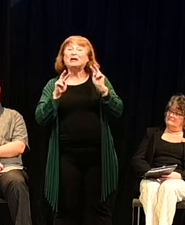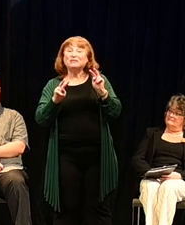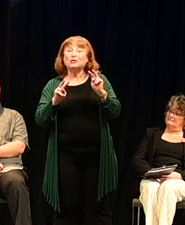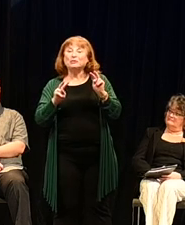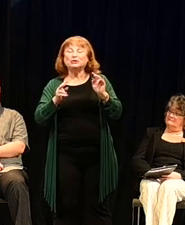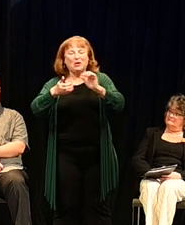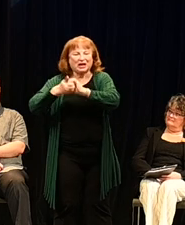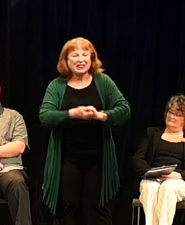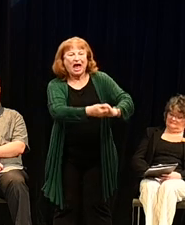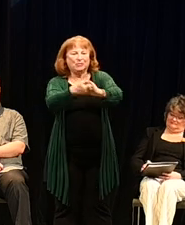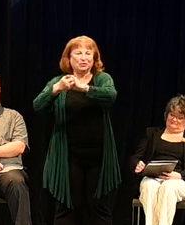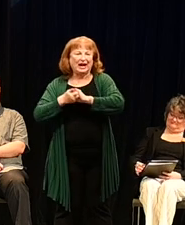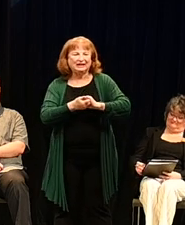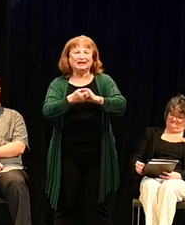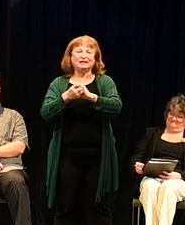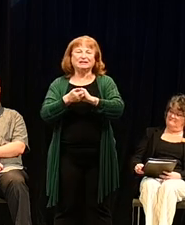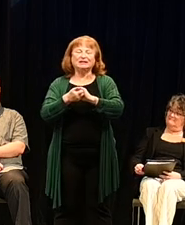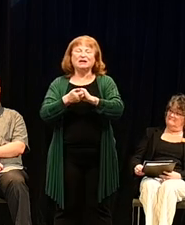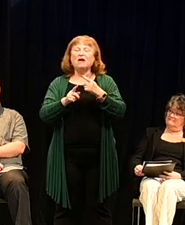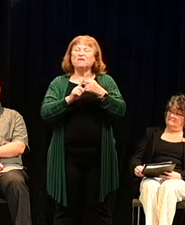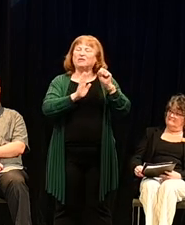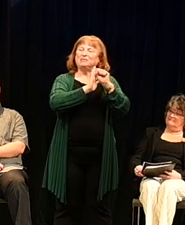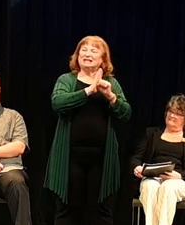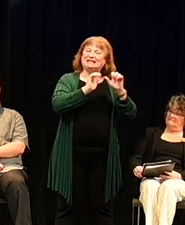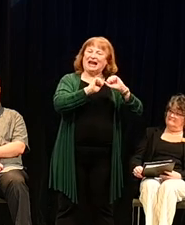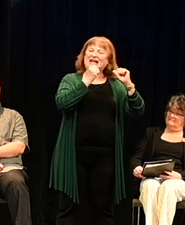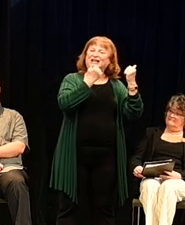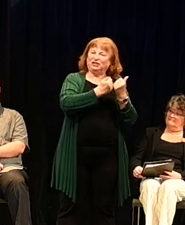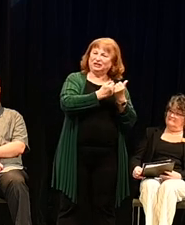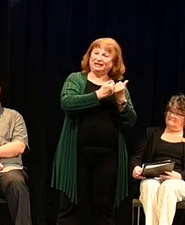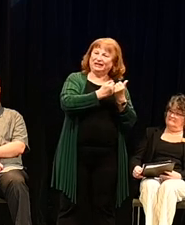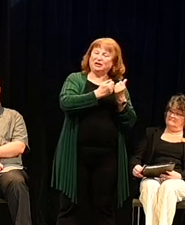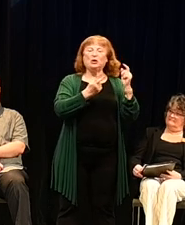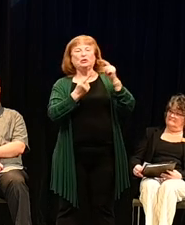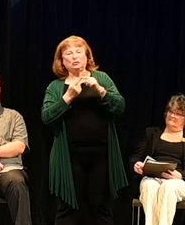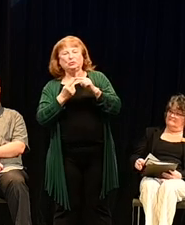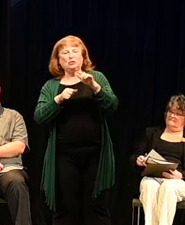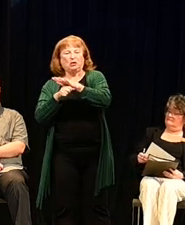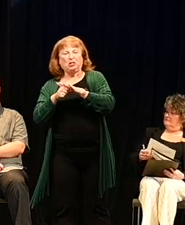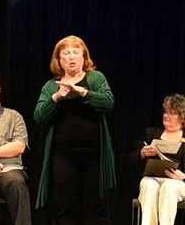to collaborating from the state agency to the local area agency